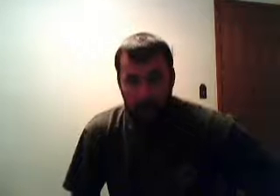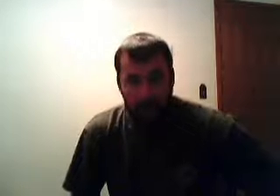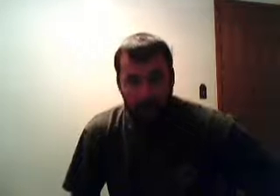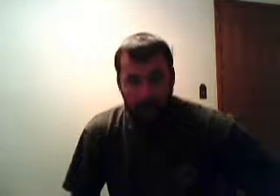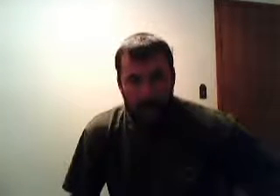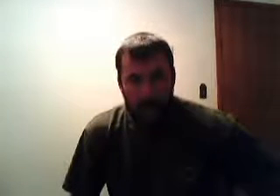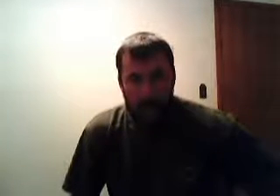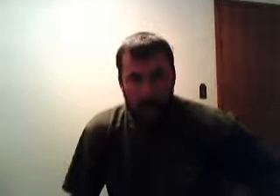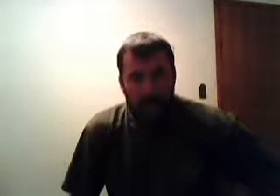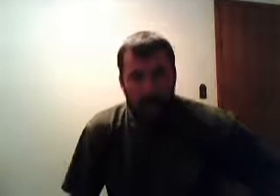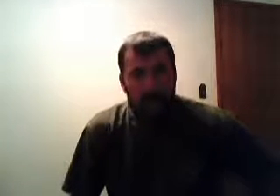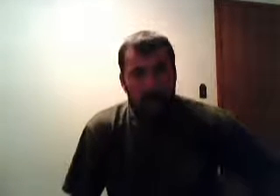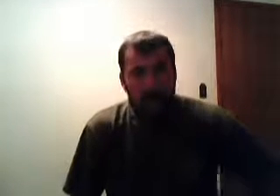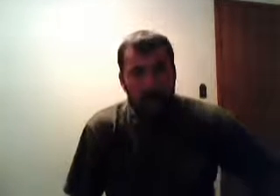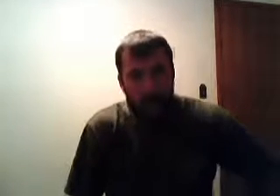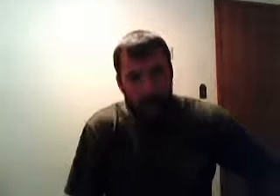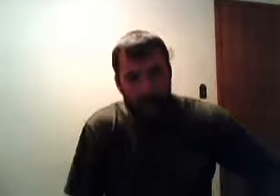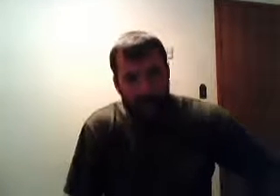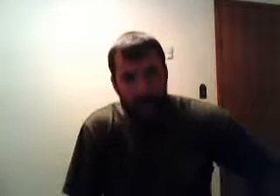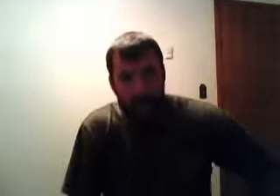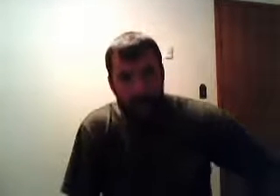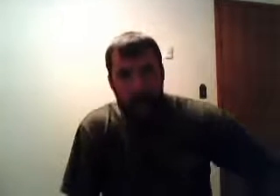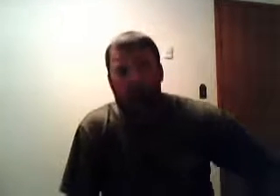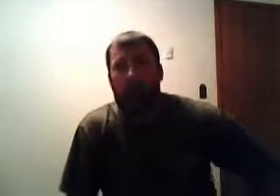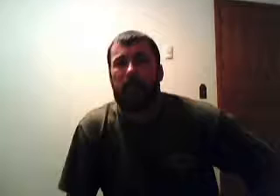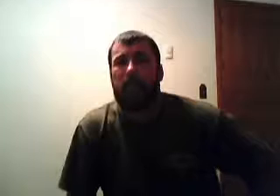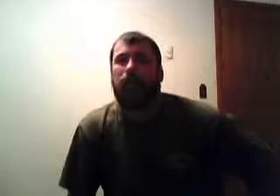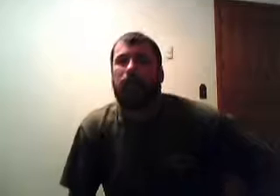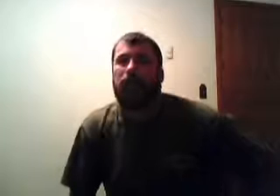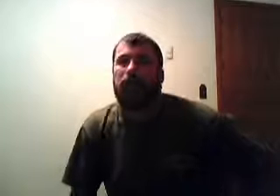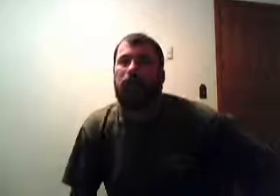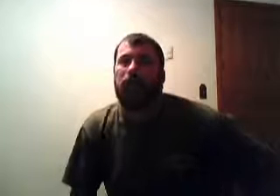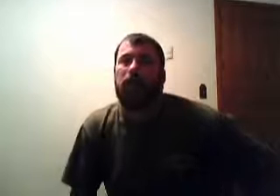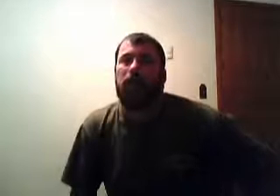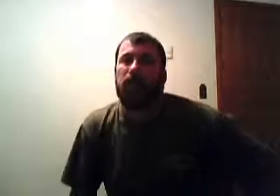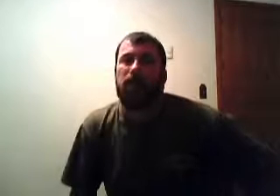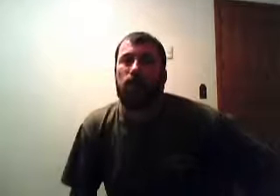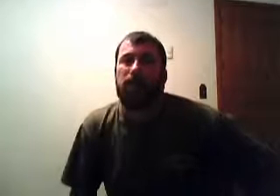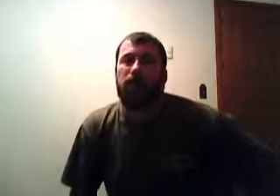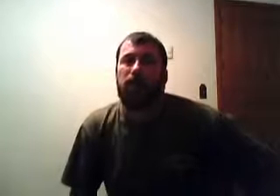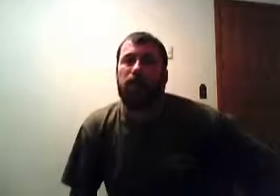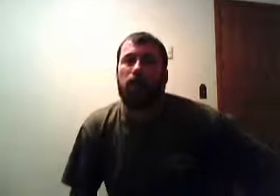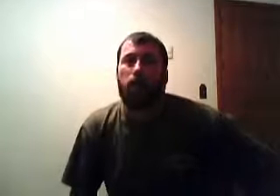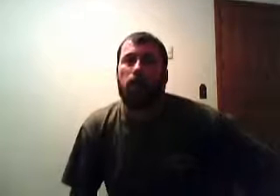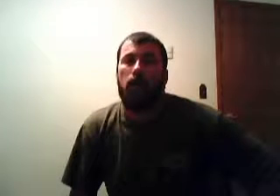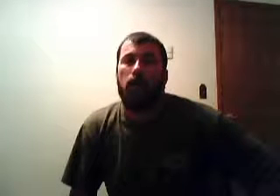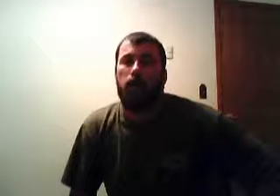But think about it. How'd you like to wake up? How'd you like to wake up one day with your door kicked in 4 o'clock in the